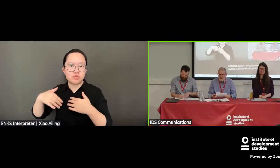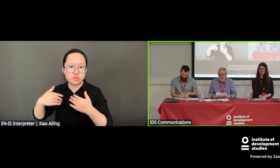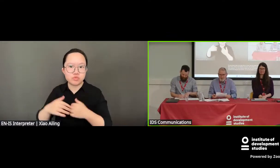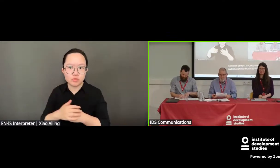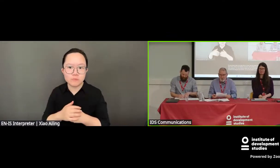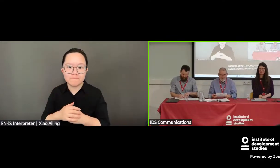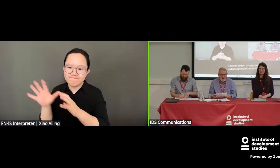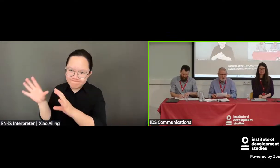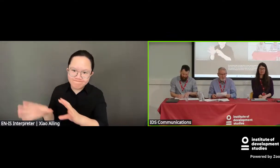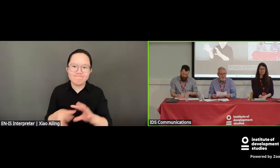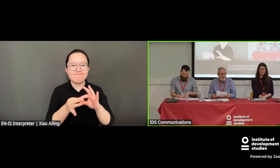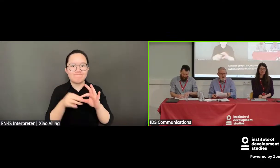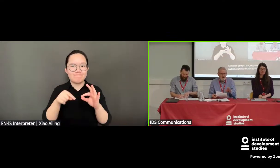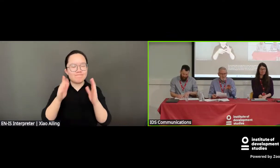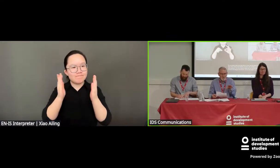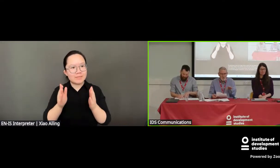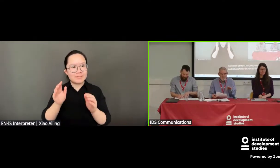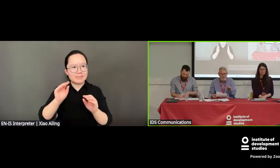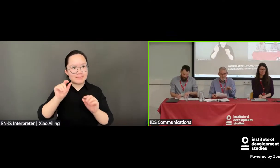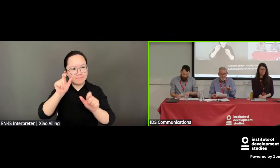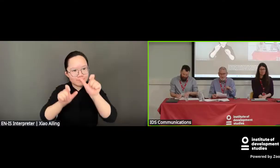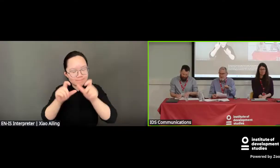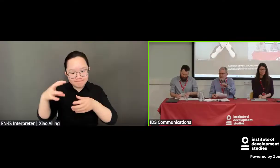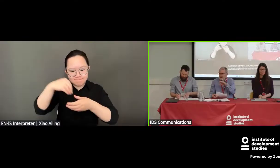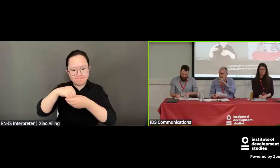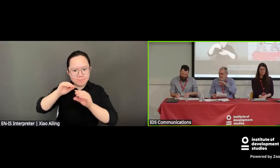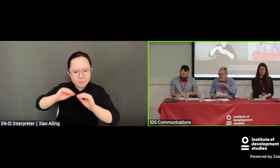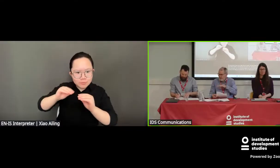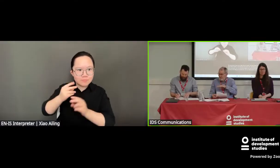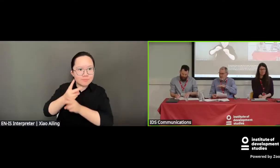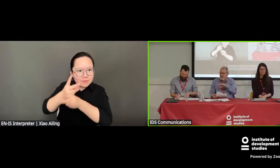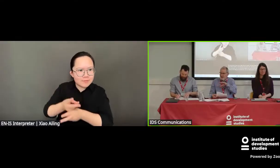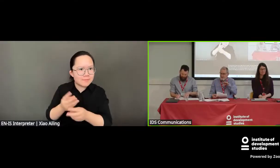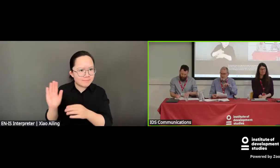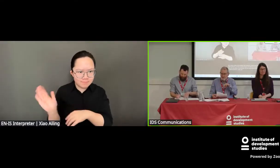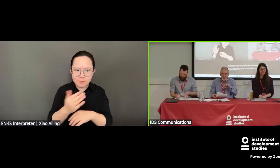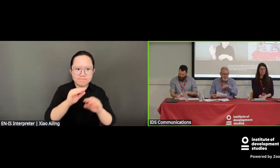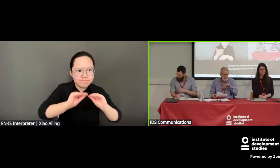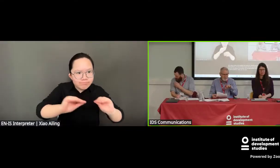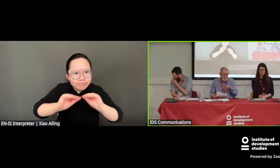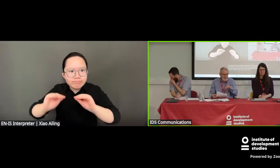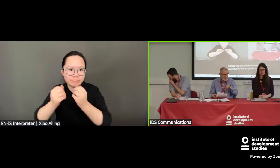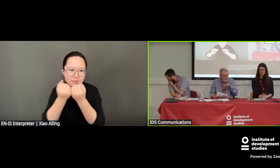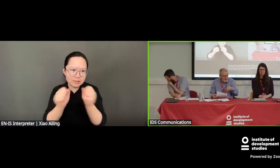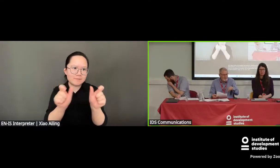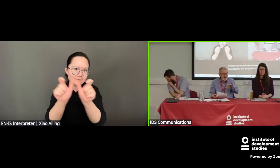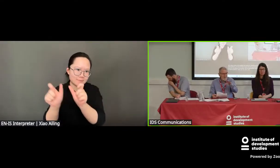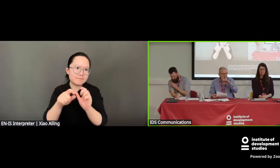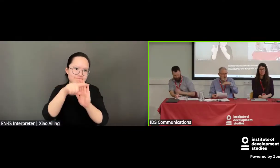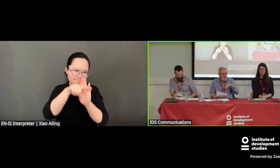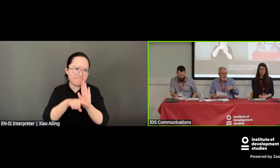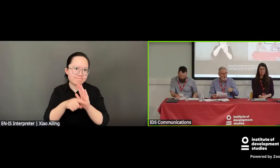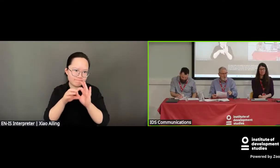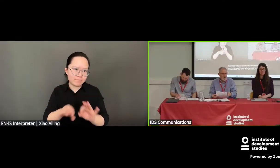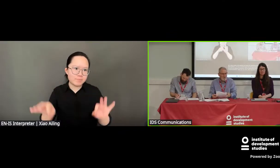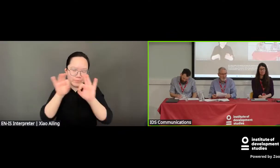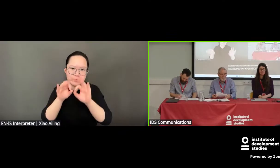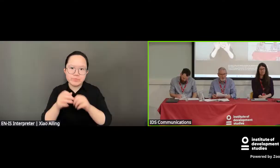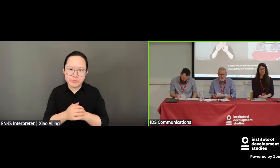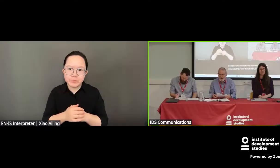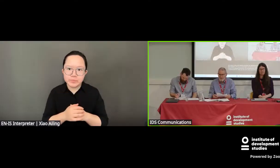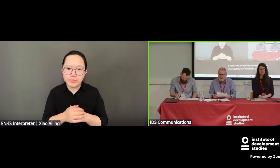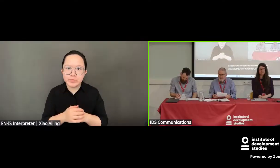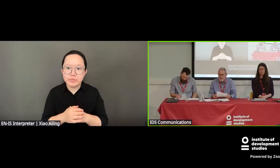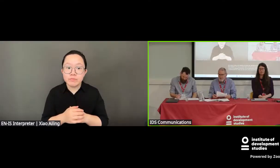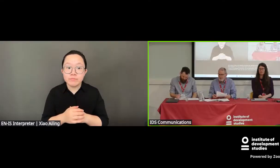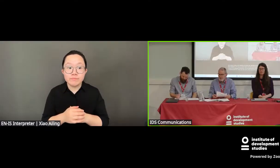Thank you very much. What I think we'll do is take several questions and give any of the speakers a chance to comment briefly, and at some time we'll have